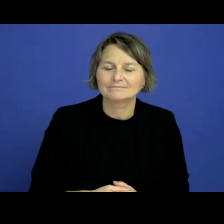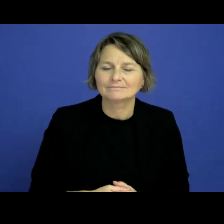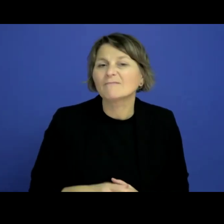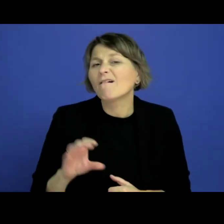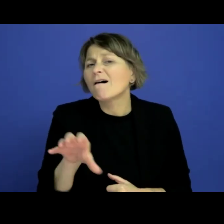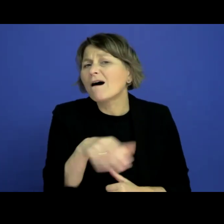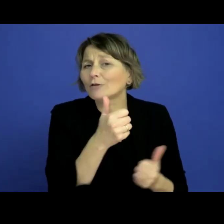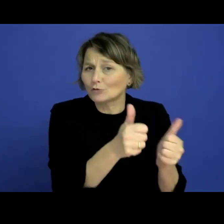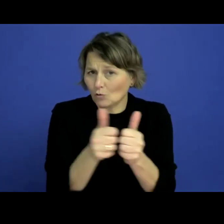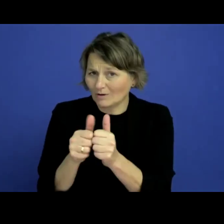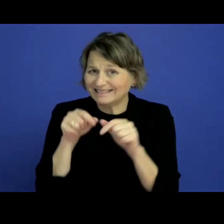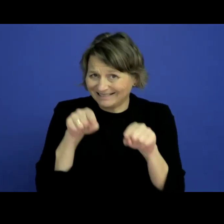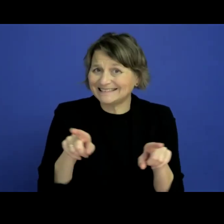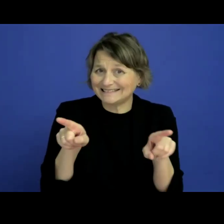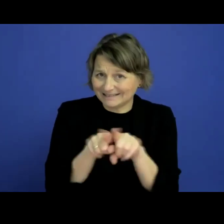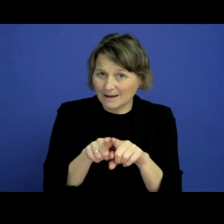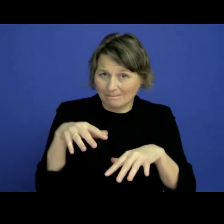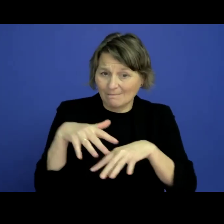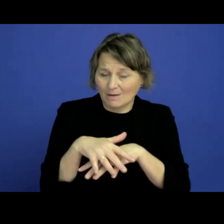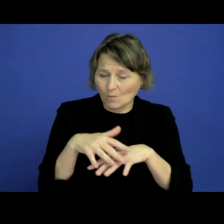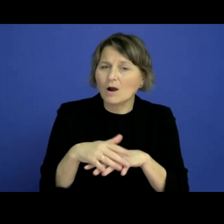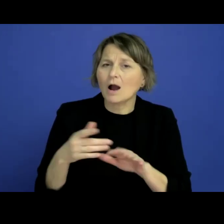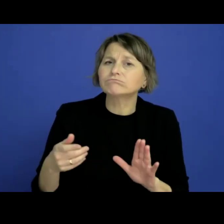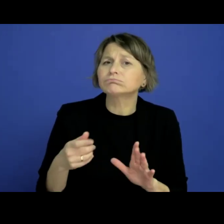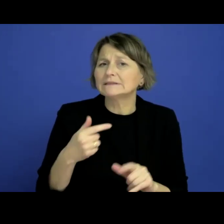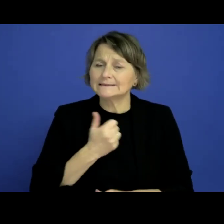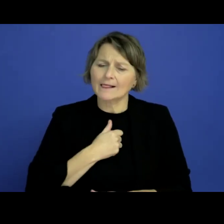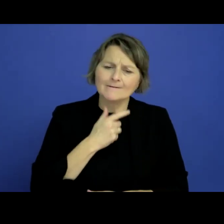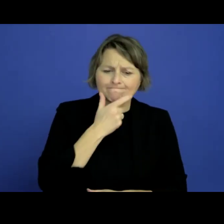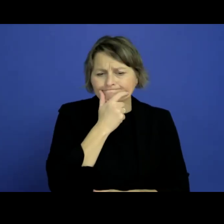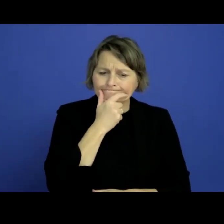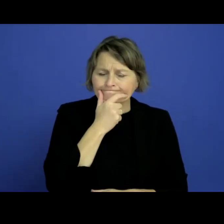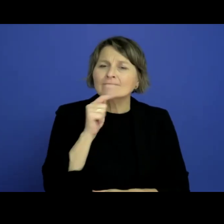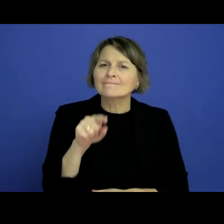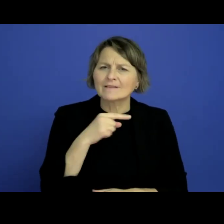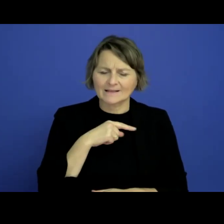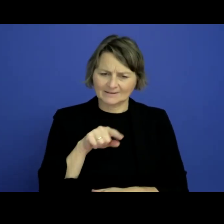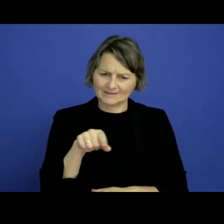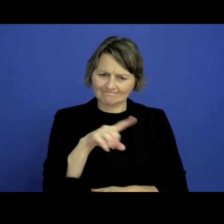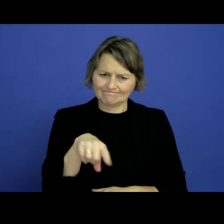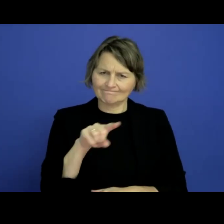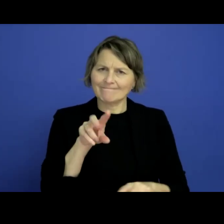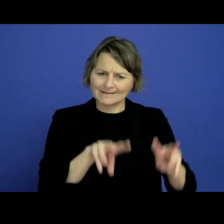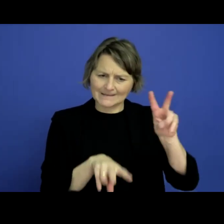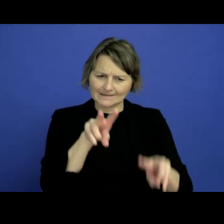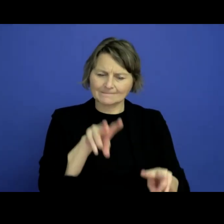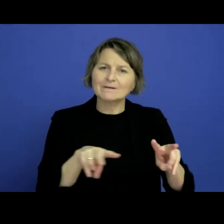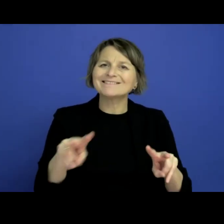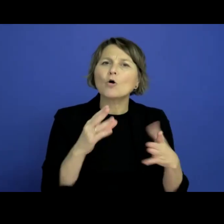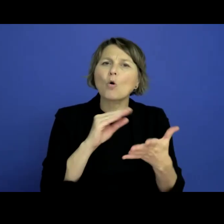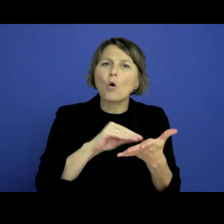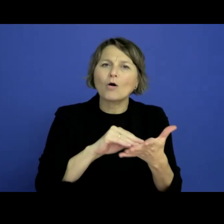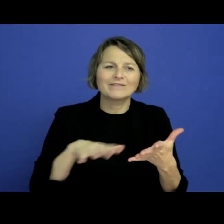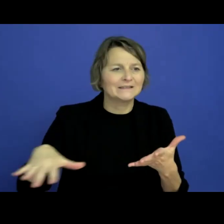ENGIE network also contributed in the assessment of the accessibility of the Capgemini offices, now conducted in